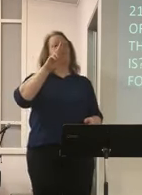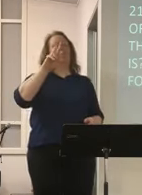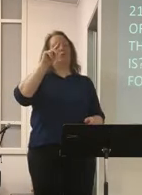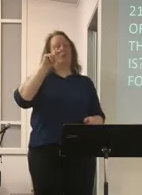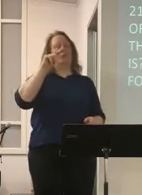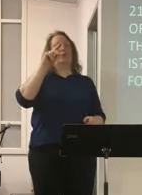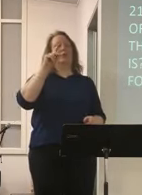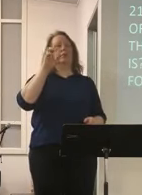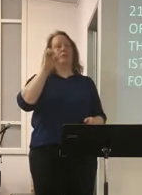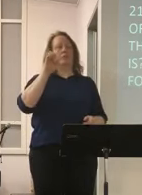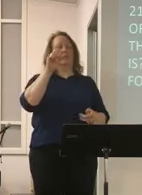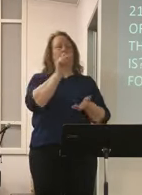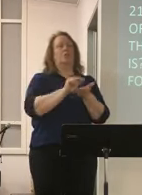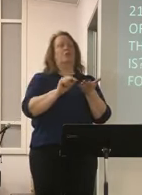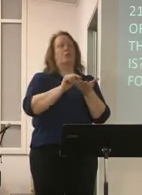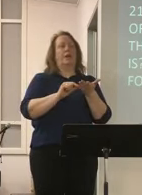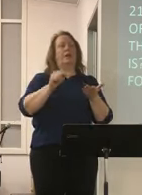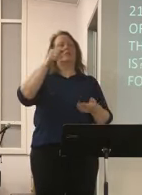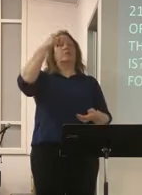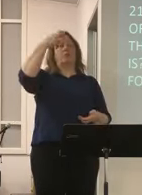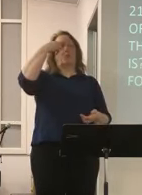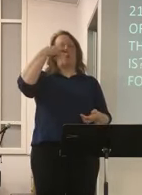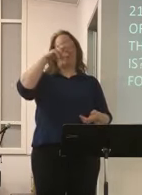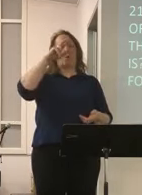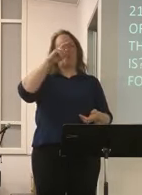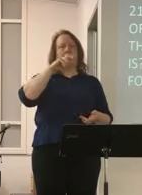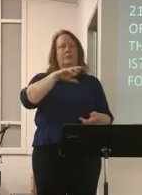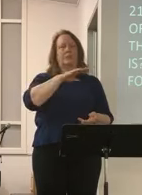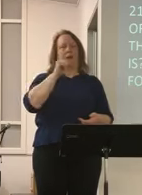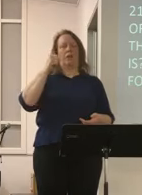Gentiles, they want to make sure their writers get this. Verse